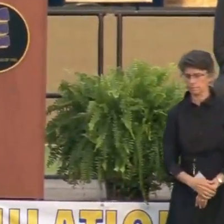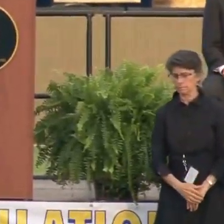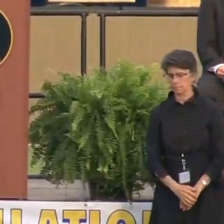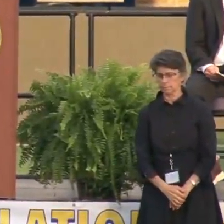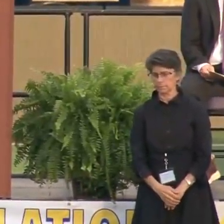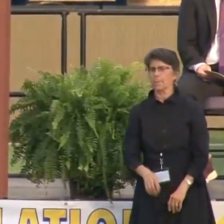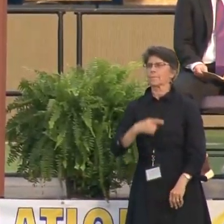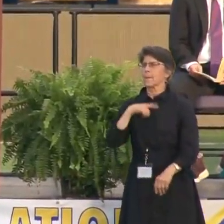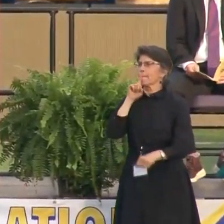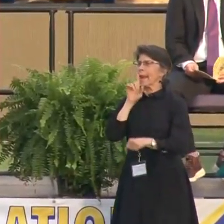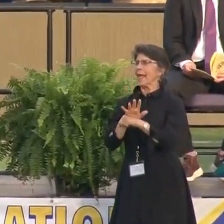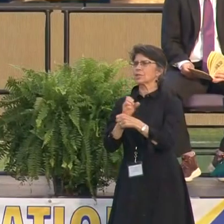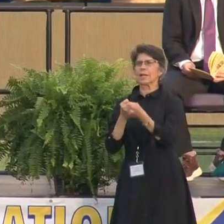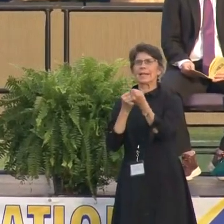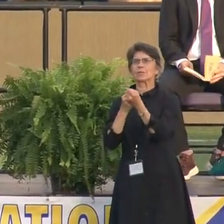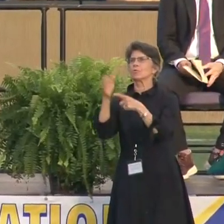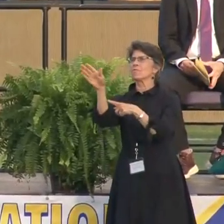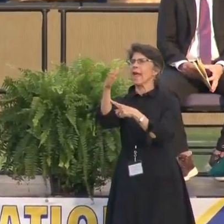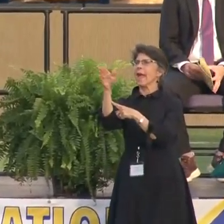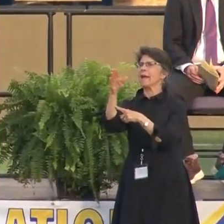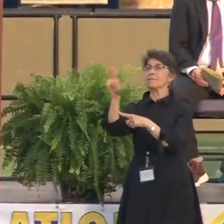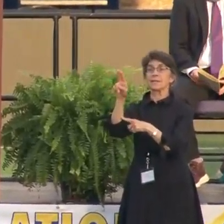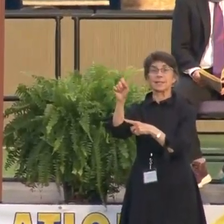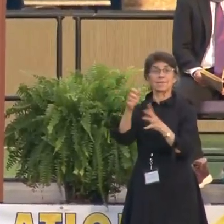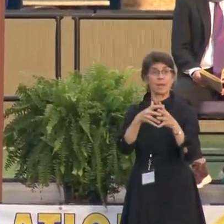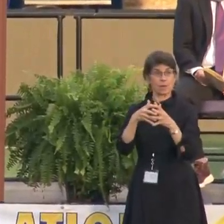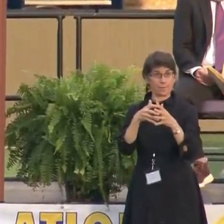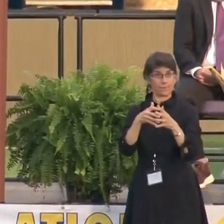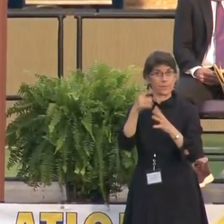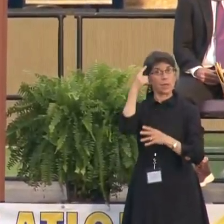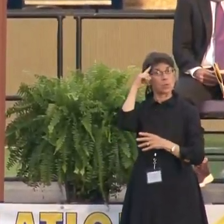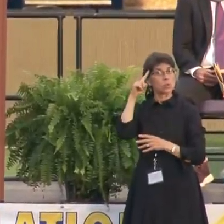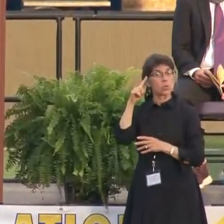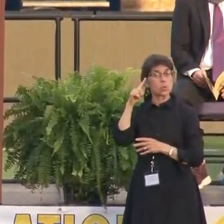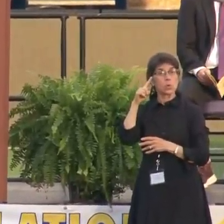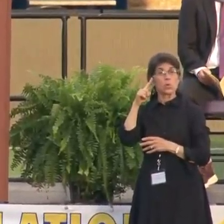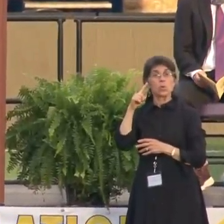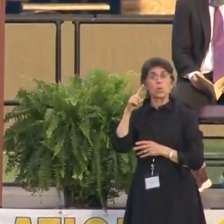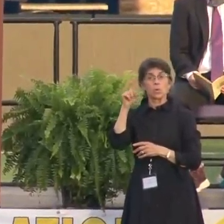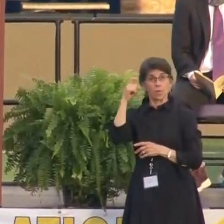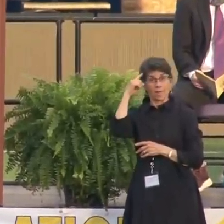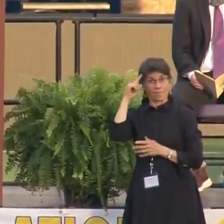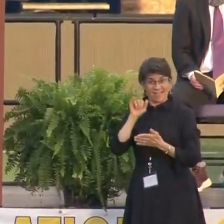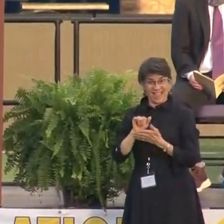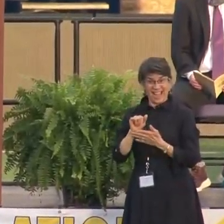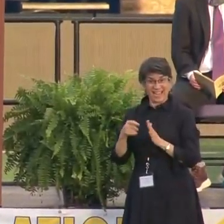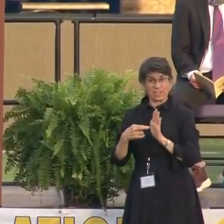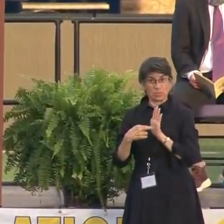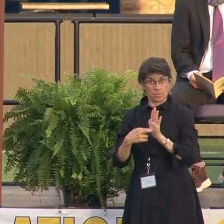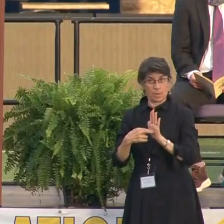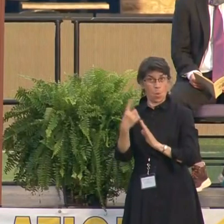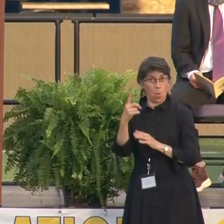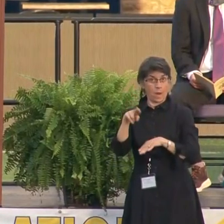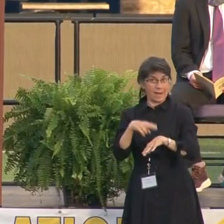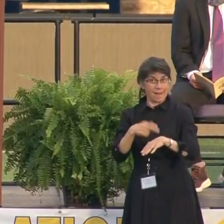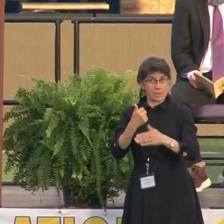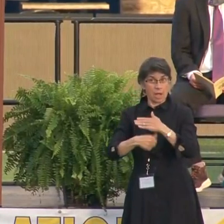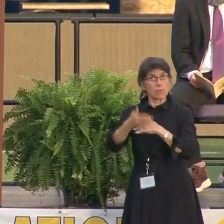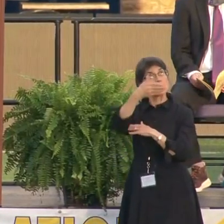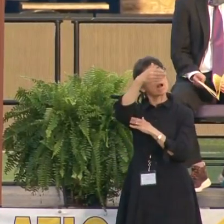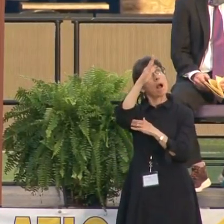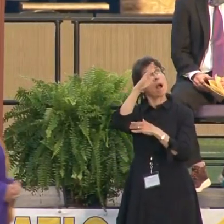I pledge allegiance to the flag of the United States of America and to the republic for which it stands, one nation, under